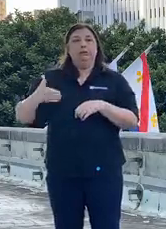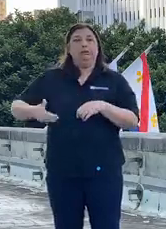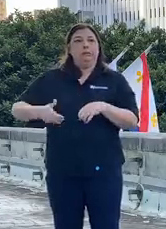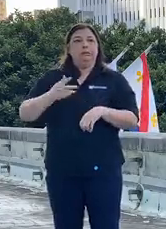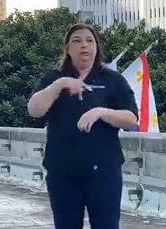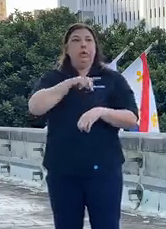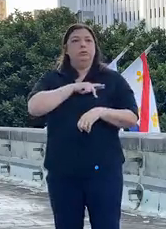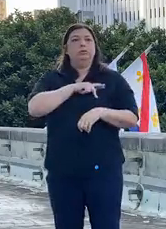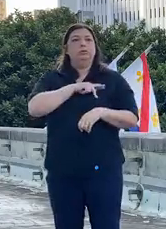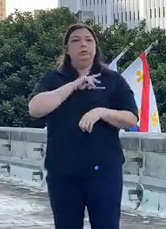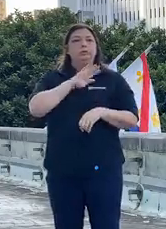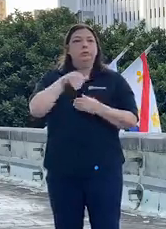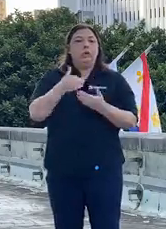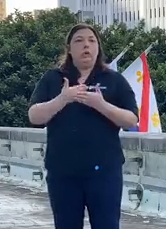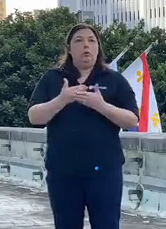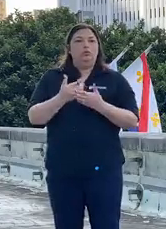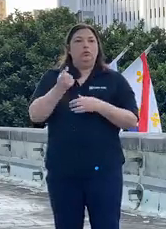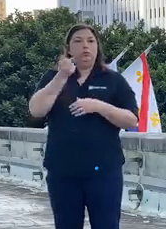of us.